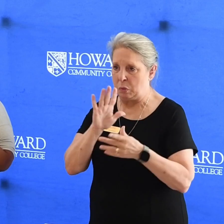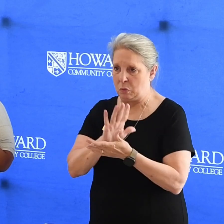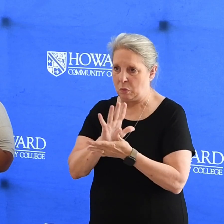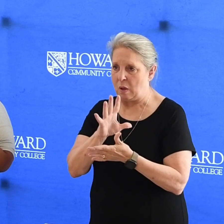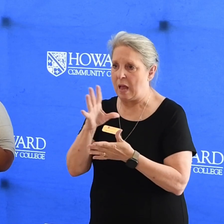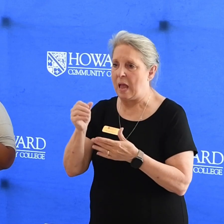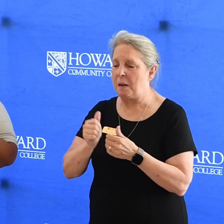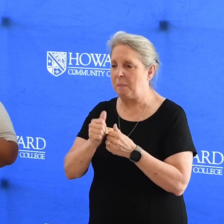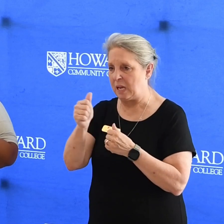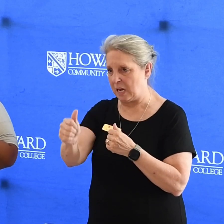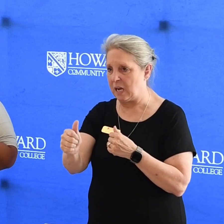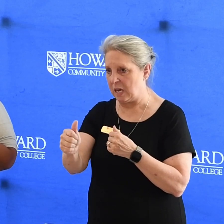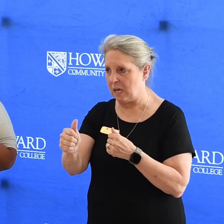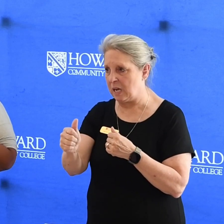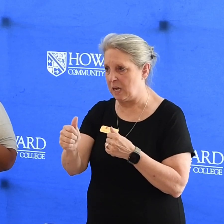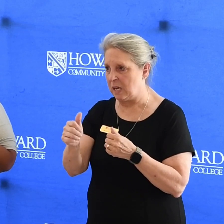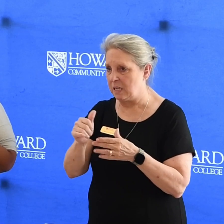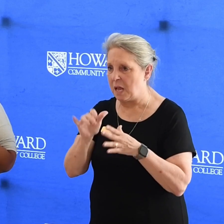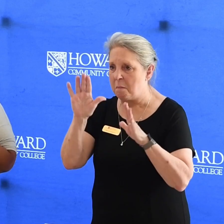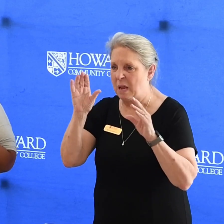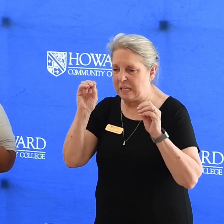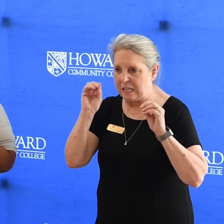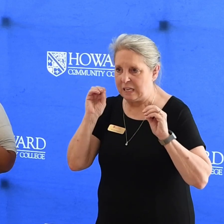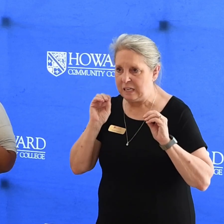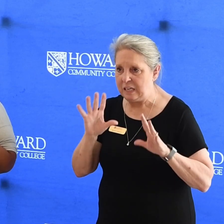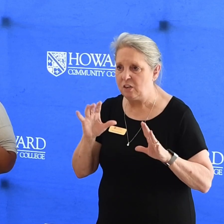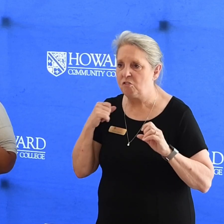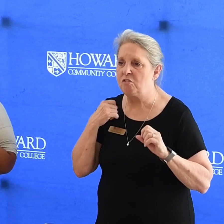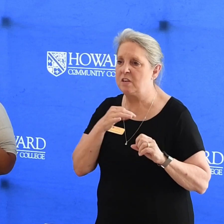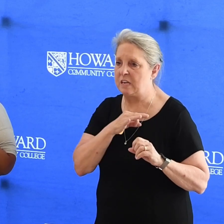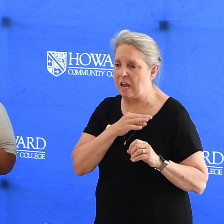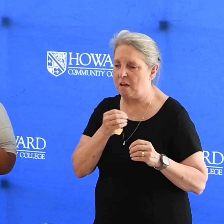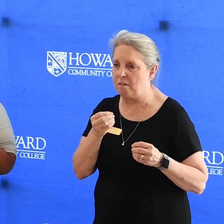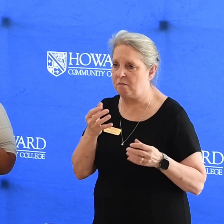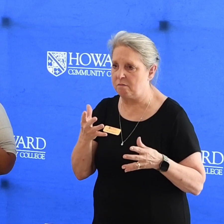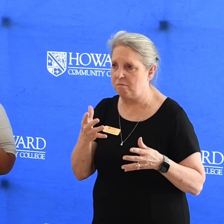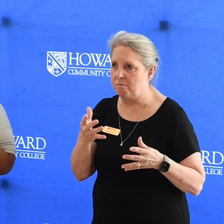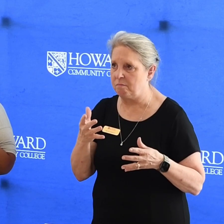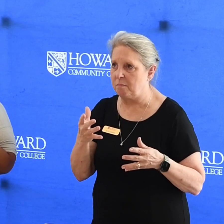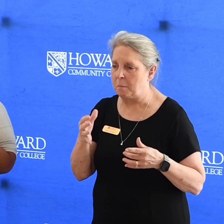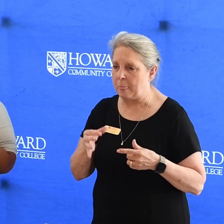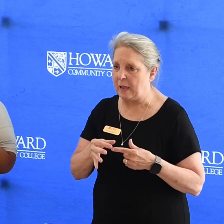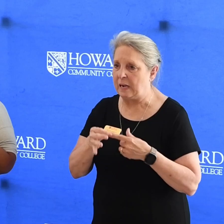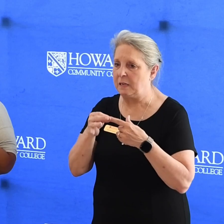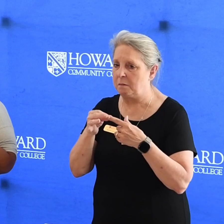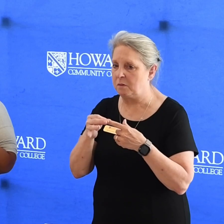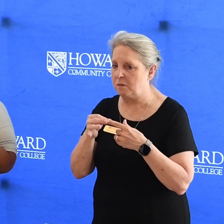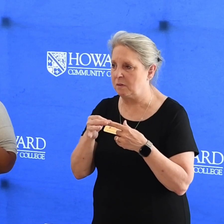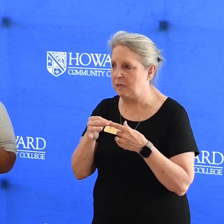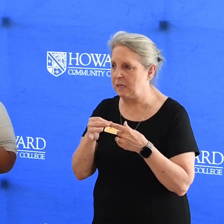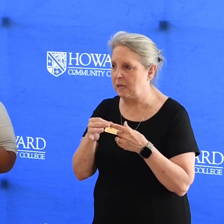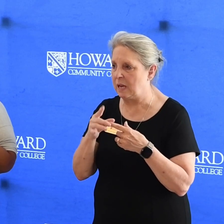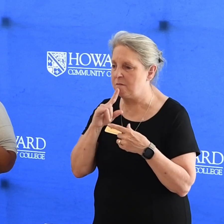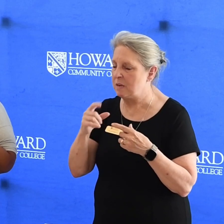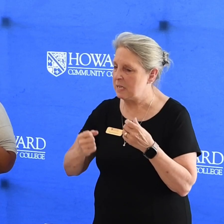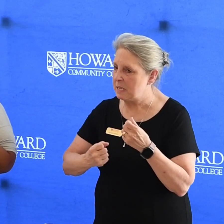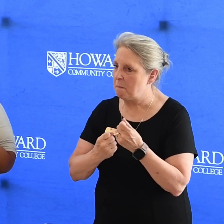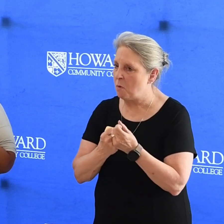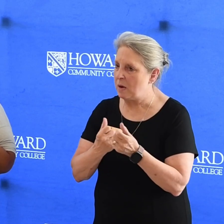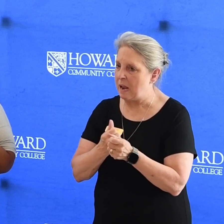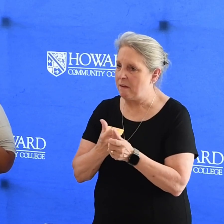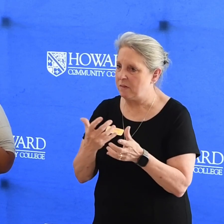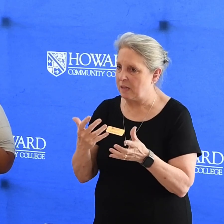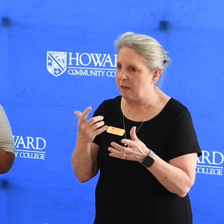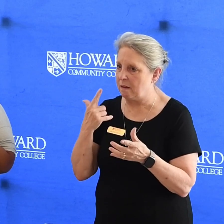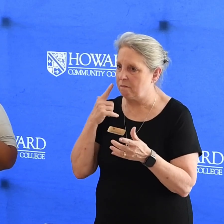and beyond. The amazing teachers and staff provided academic instruction, enrichment, and support every day